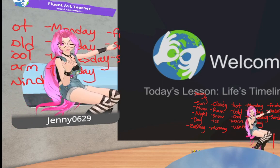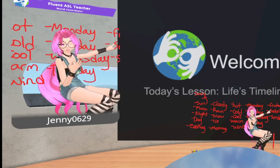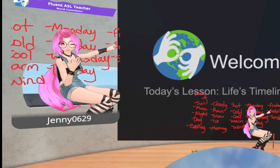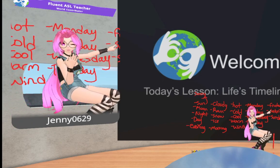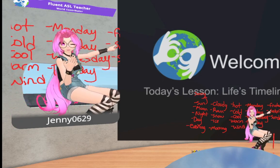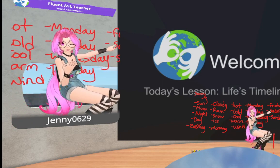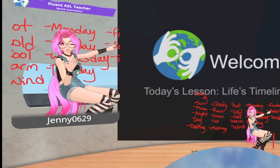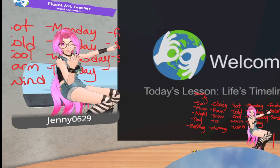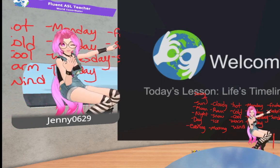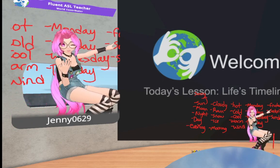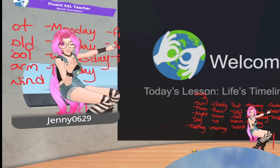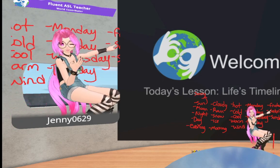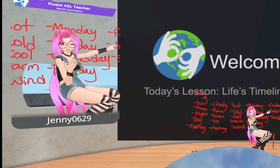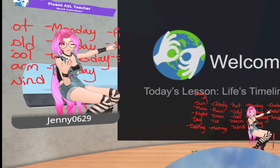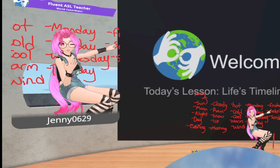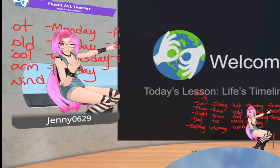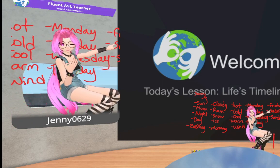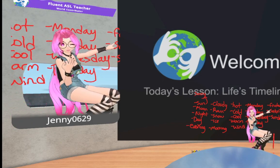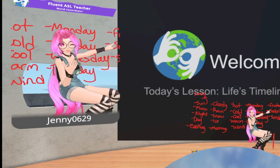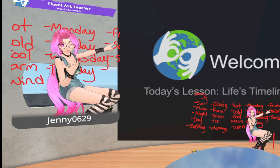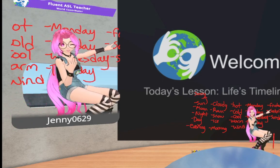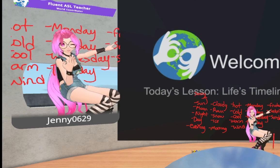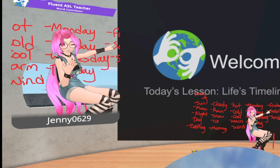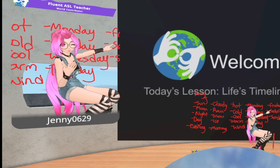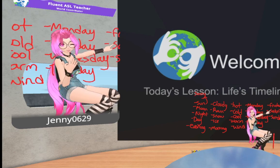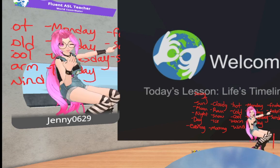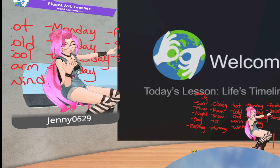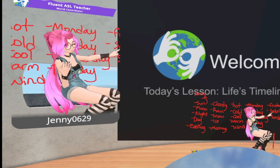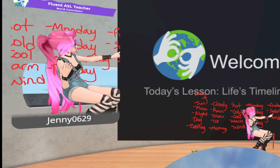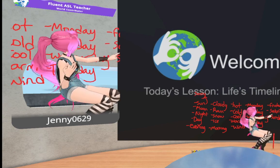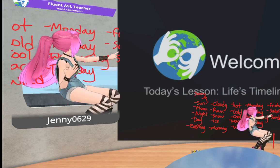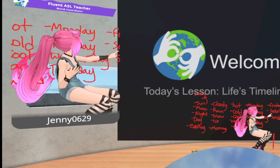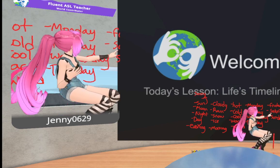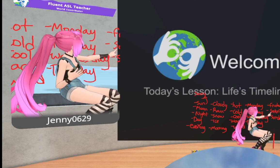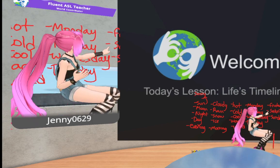it? Yes. F for Friday. F for Friday.